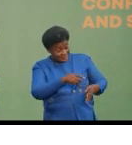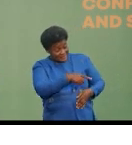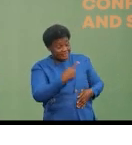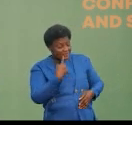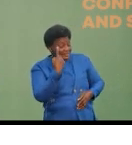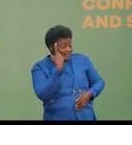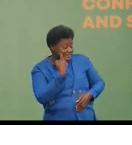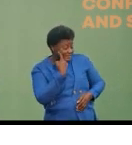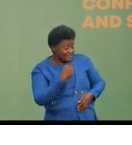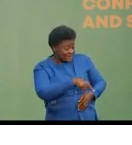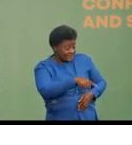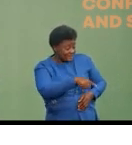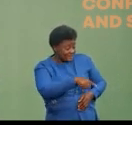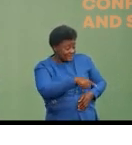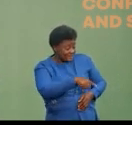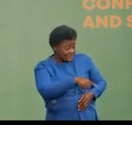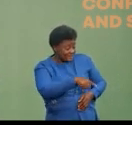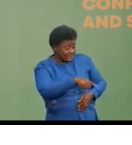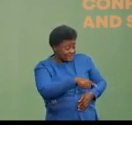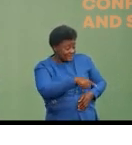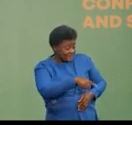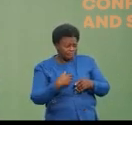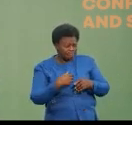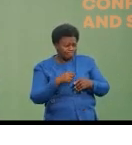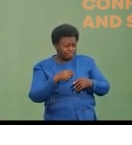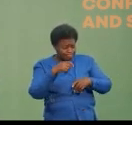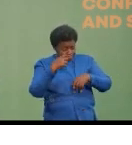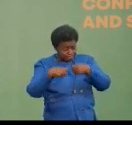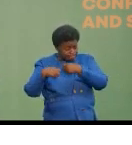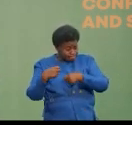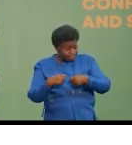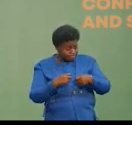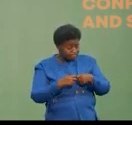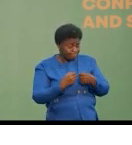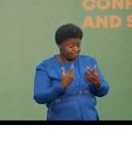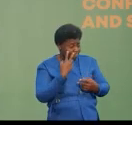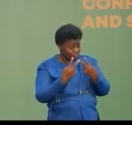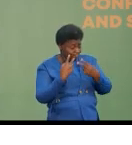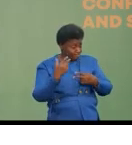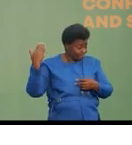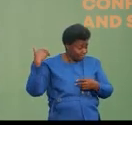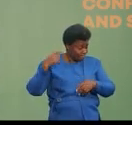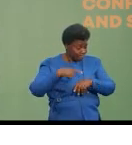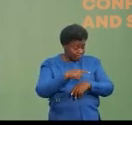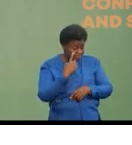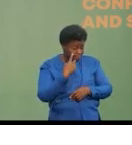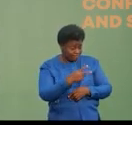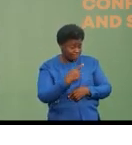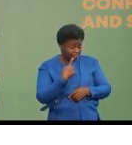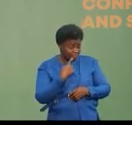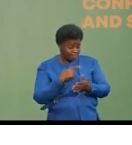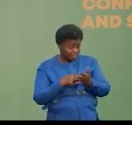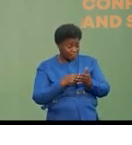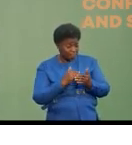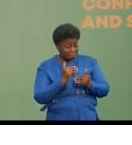recent Lancet publication last month from Grolich et al. And it shows the growth and trajectory of